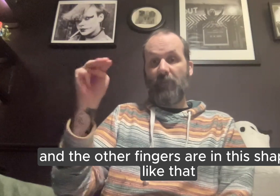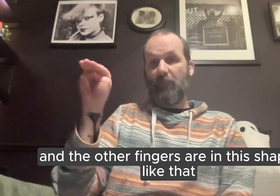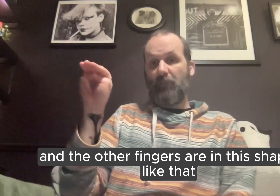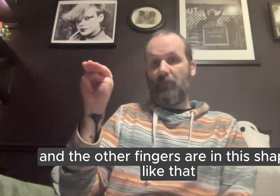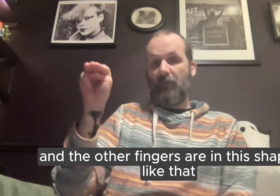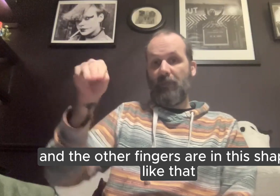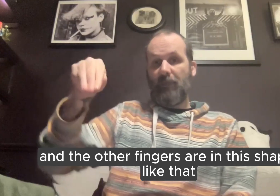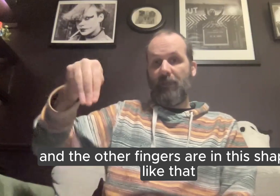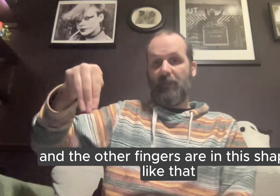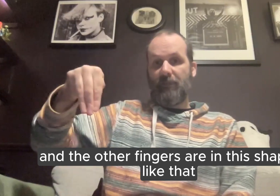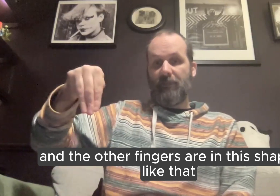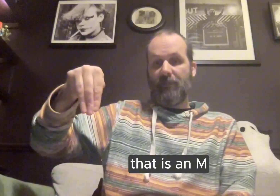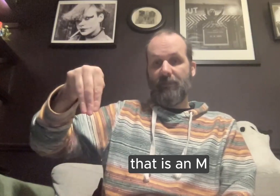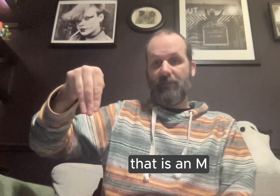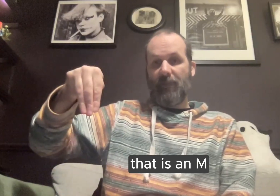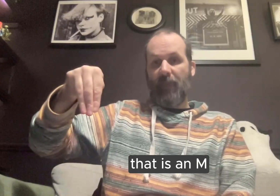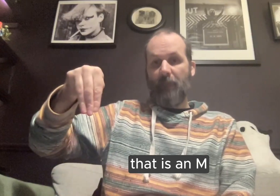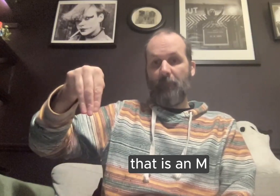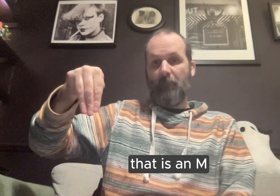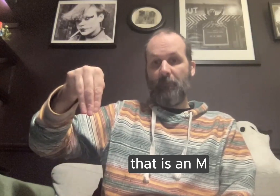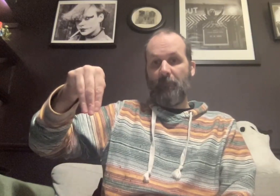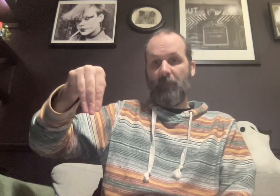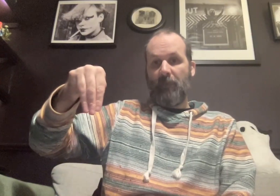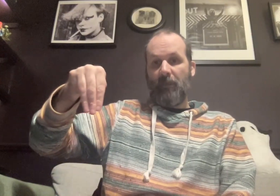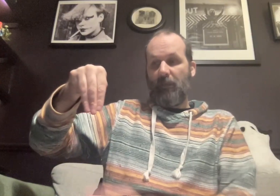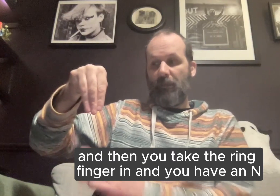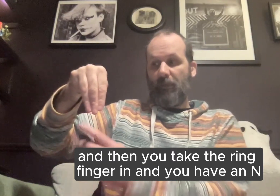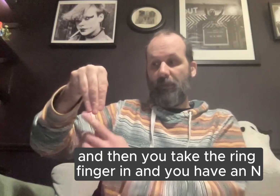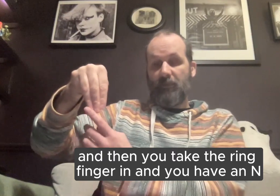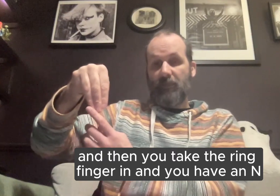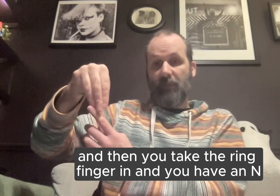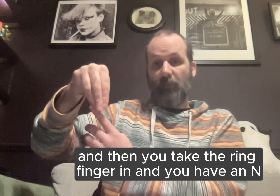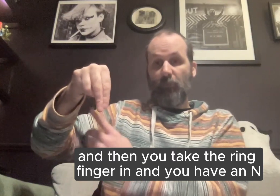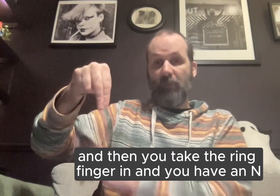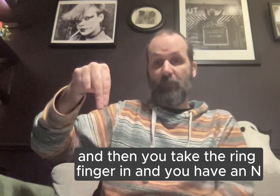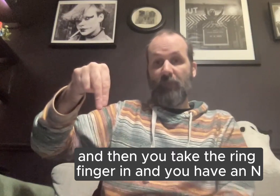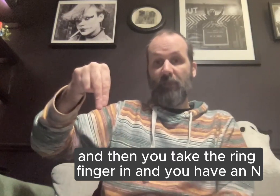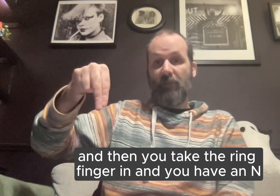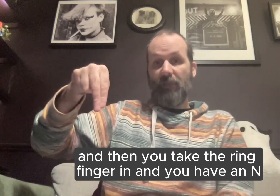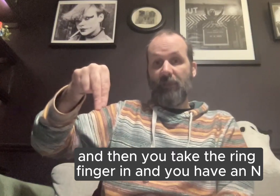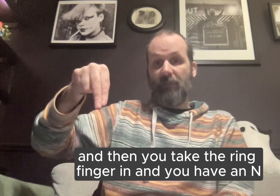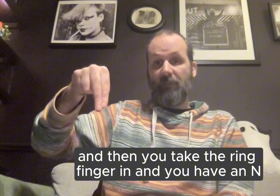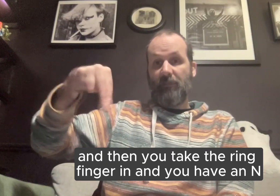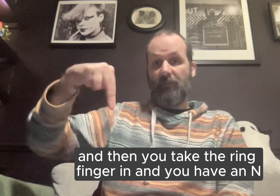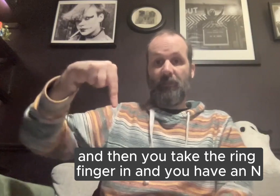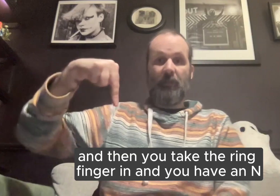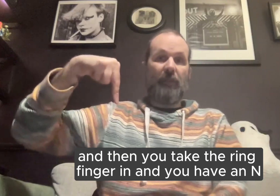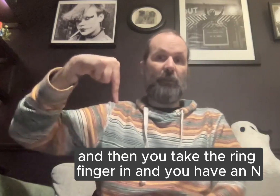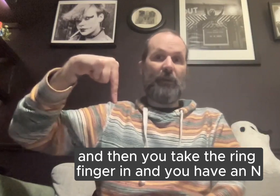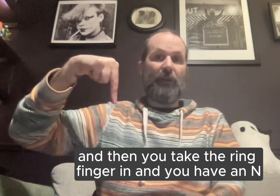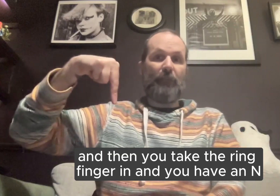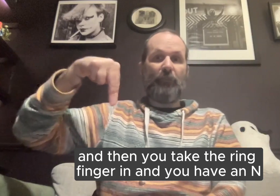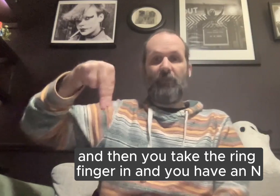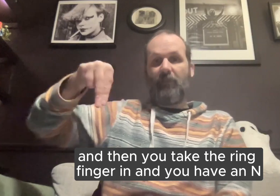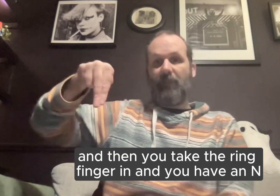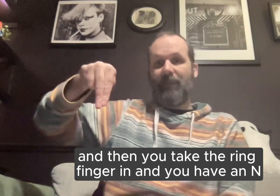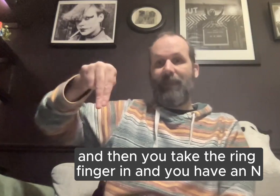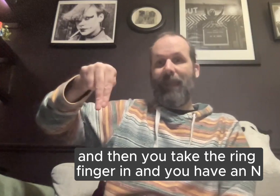shape like that. That is an M. And then you take the ring finger in and you have an